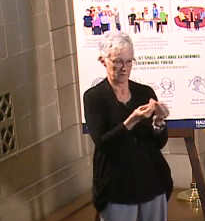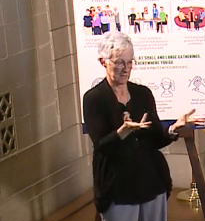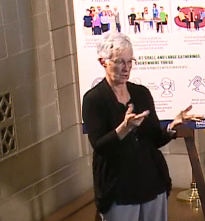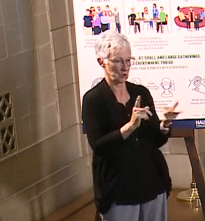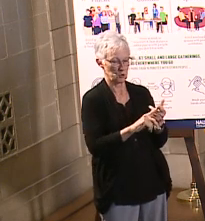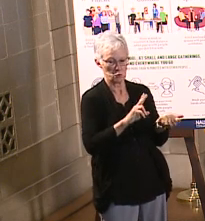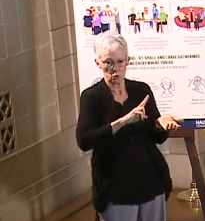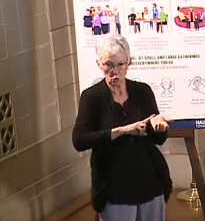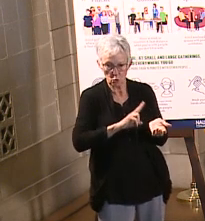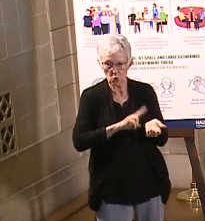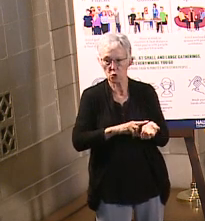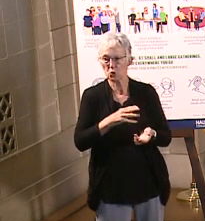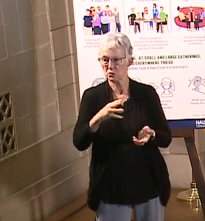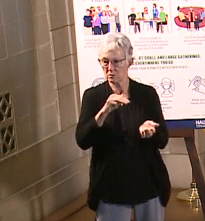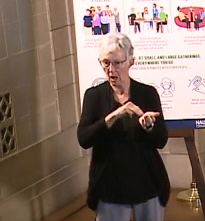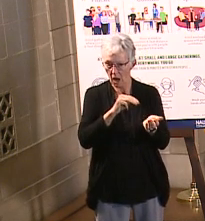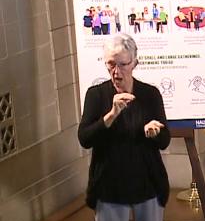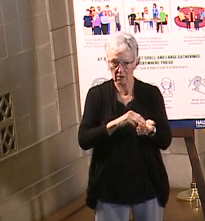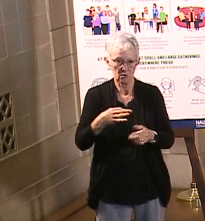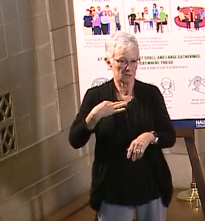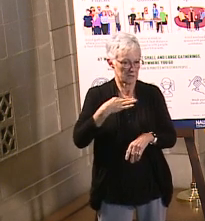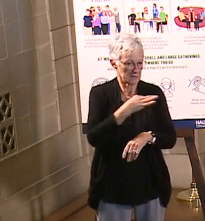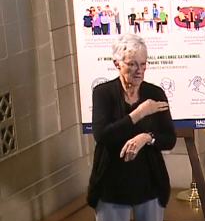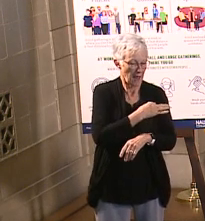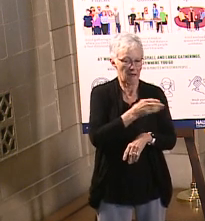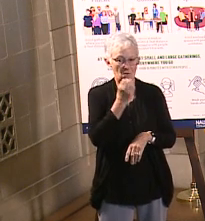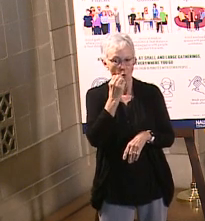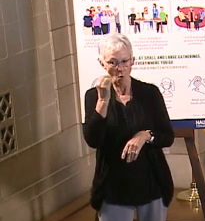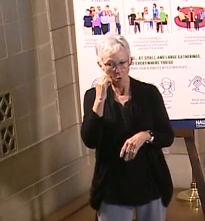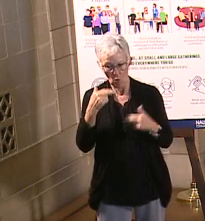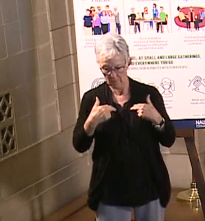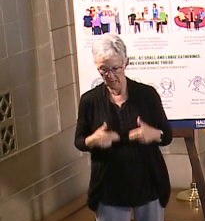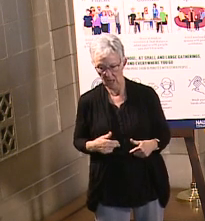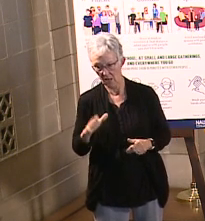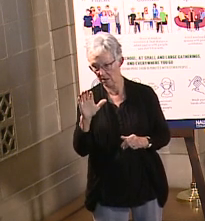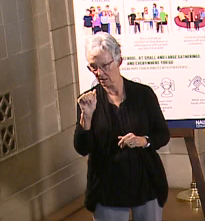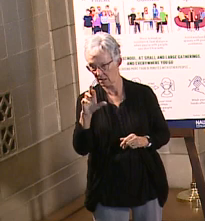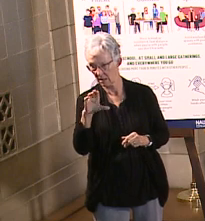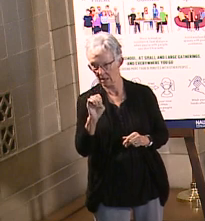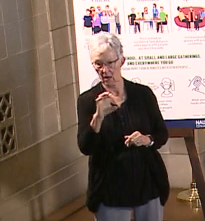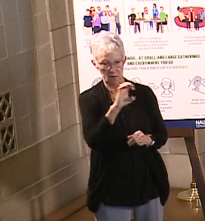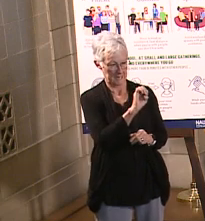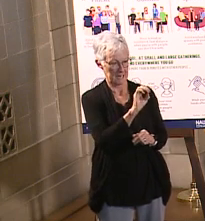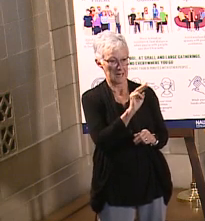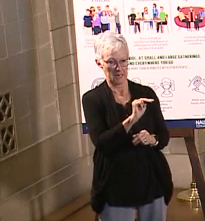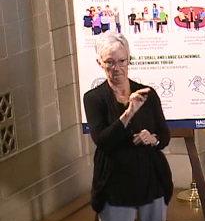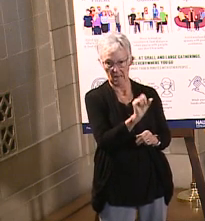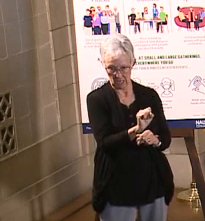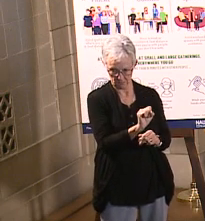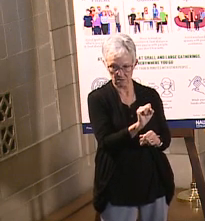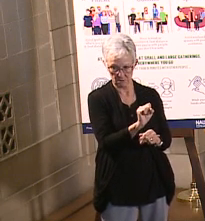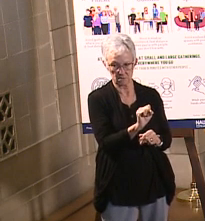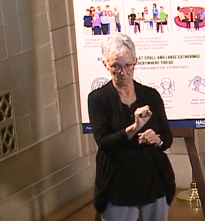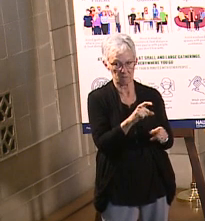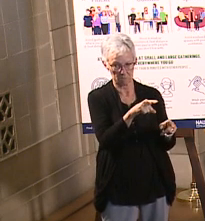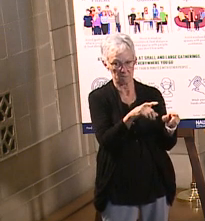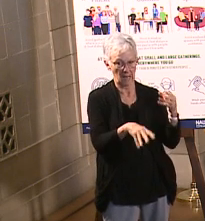ancillary staff in direct contact, home healthcare, pharmacies, EMS, which is a new addition to Phase 1A,